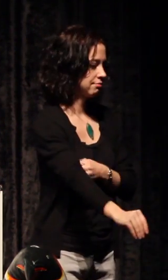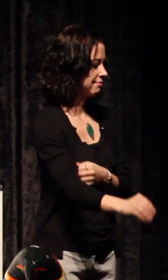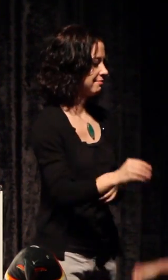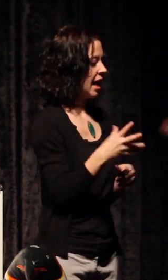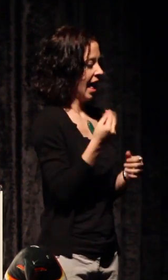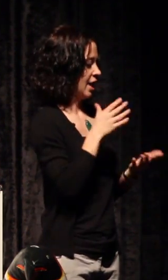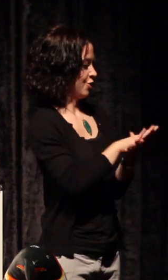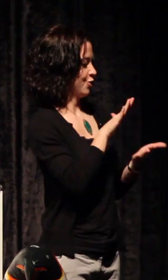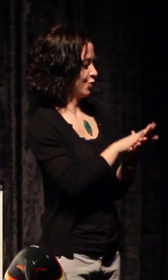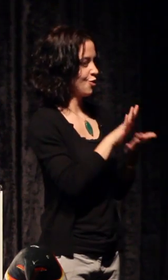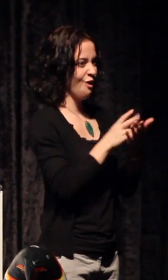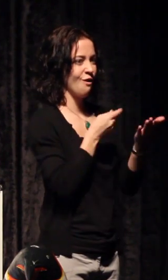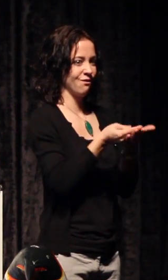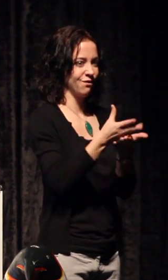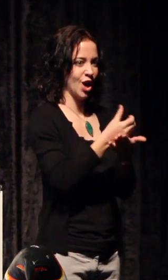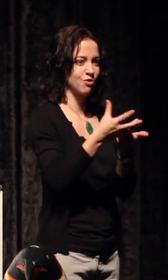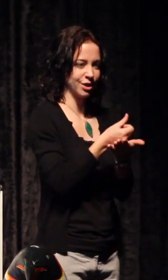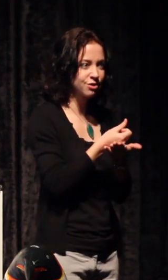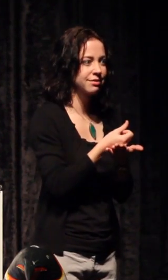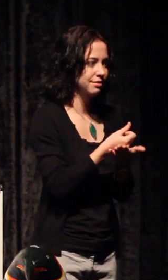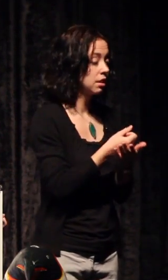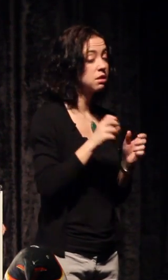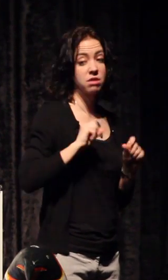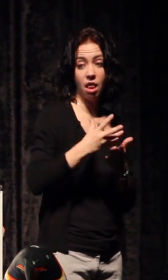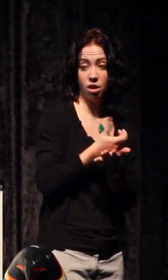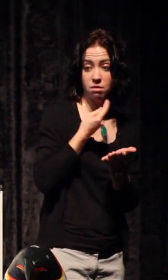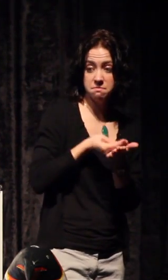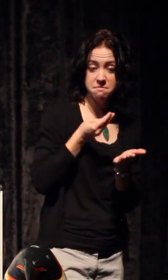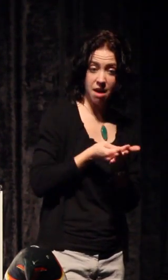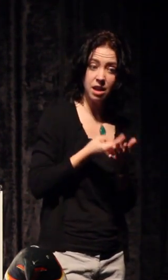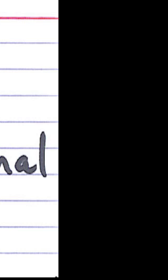fundraiser. So you asked about money. Can you make money playing in a band?